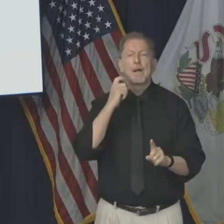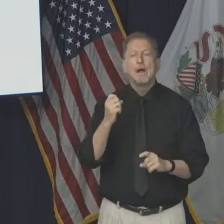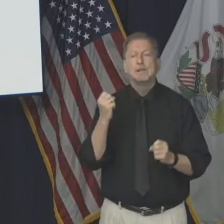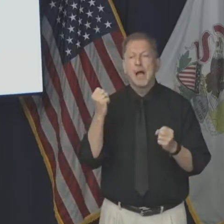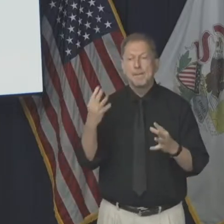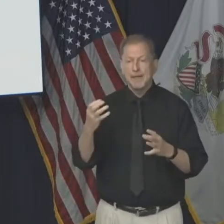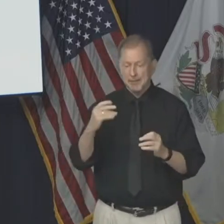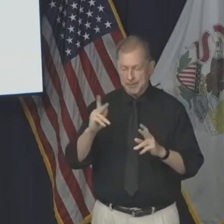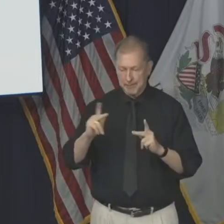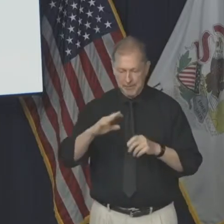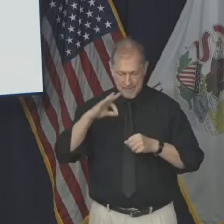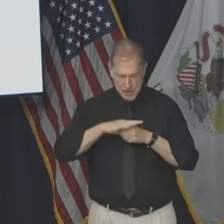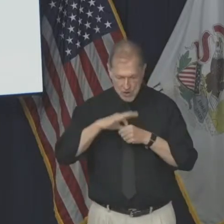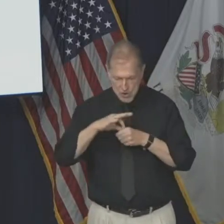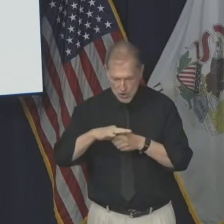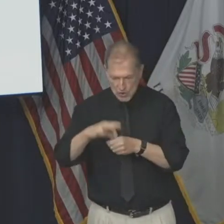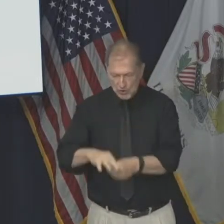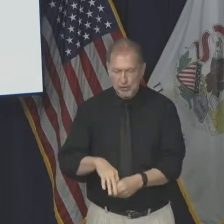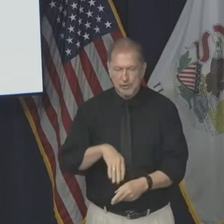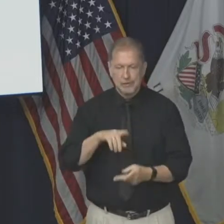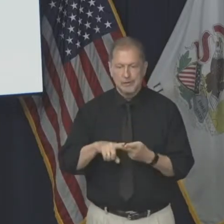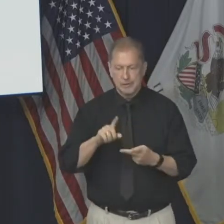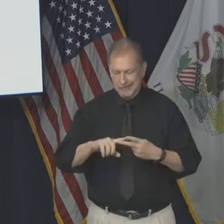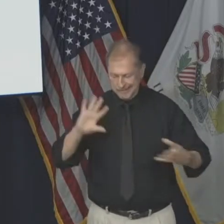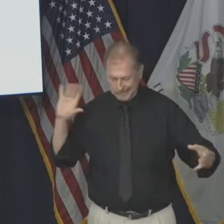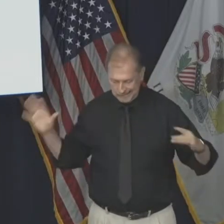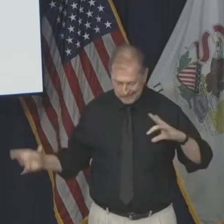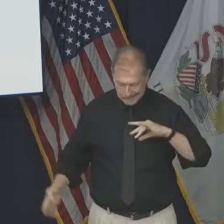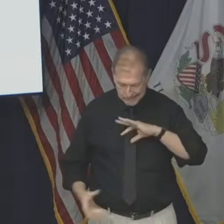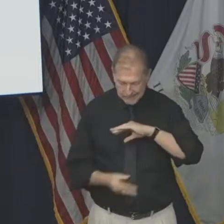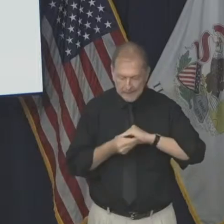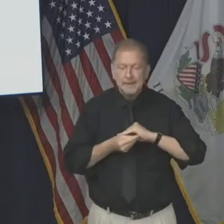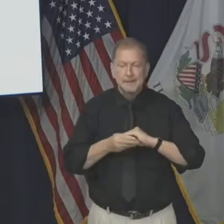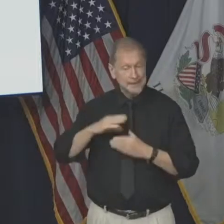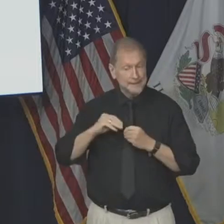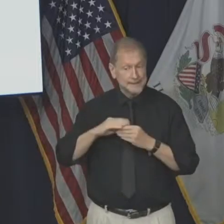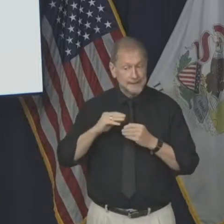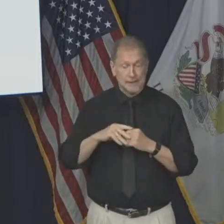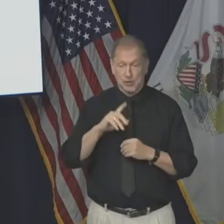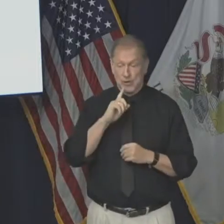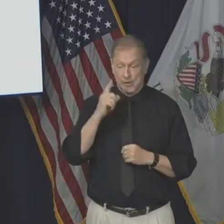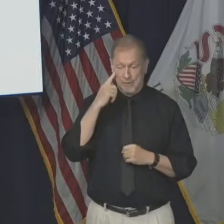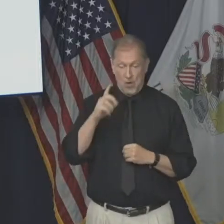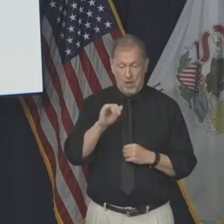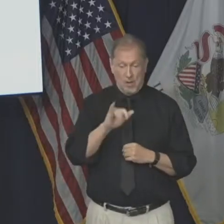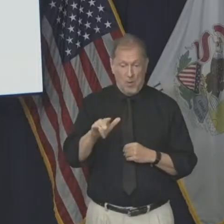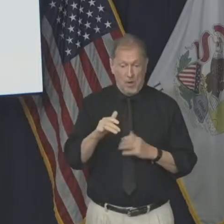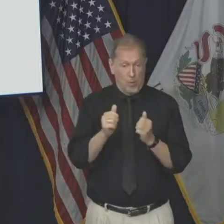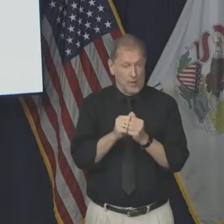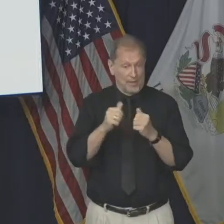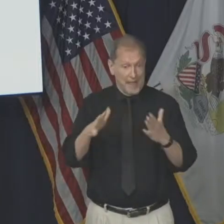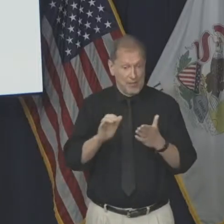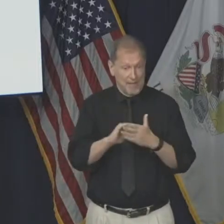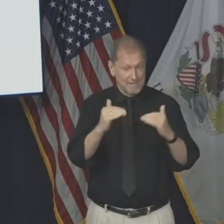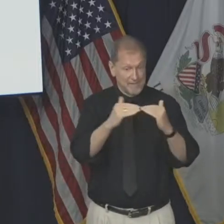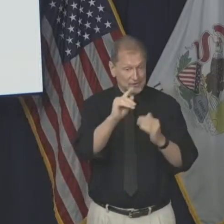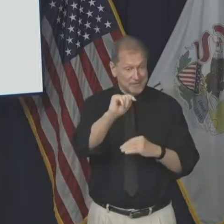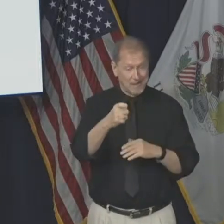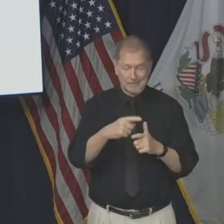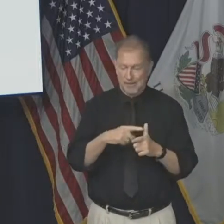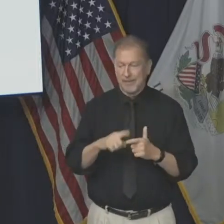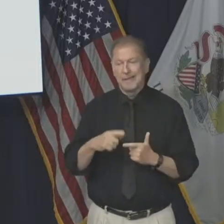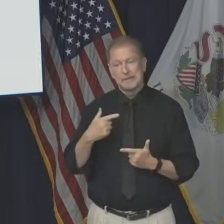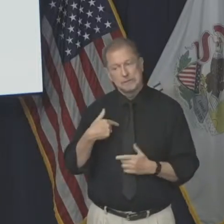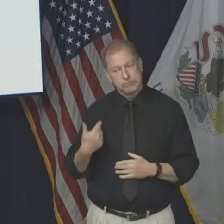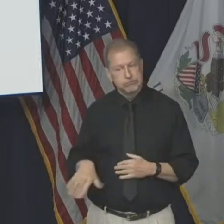in, how many people actually voted on it. Those all matter in terms of what the necessary numbers are. Illinois without the fair tax are not good.